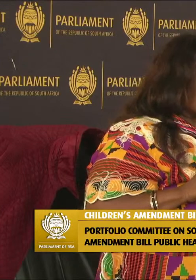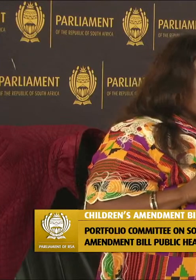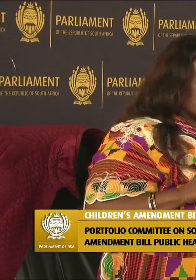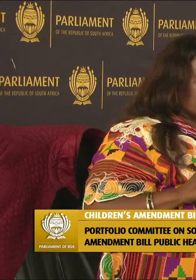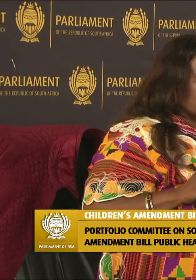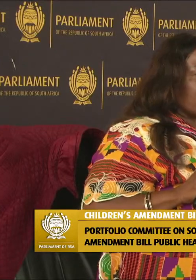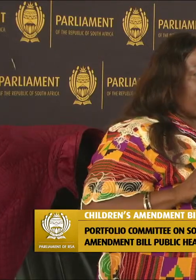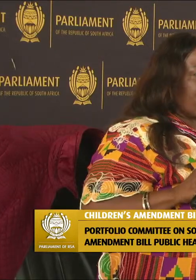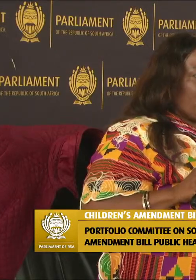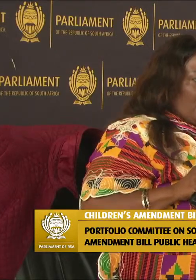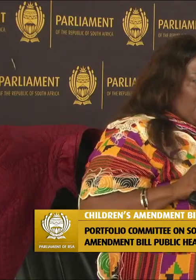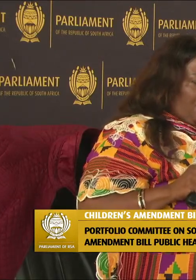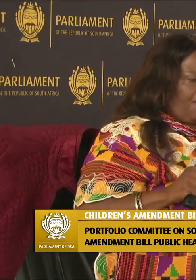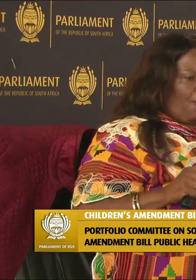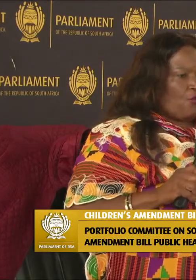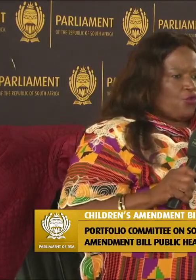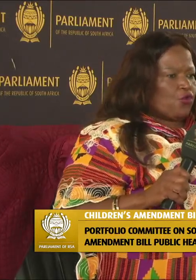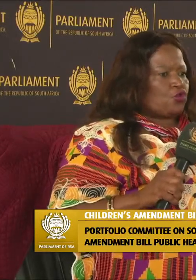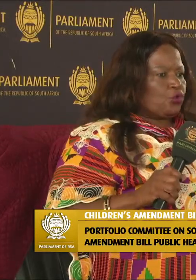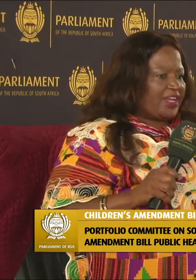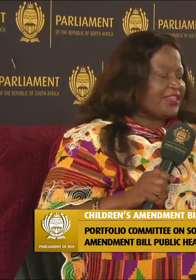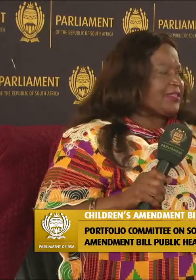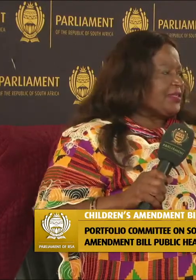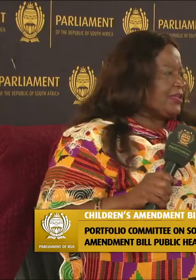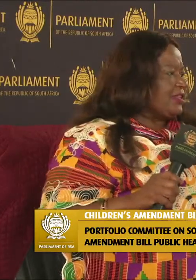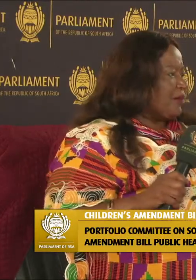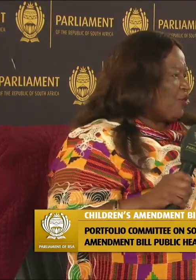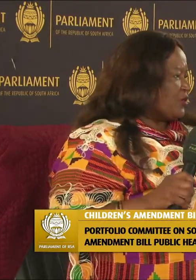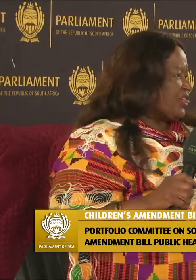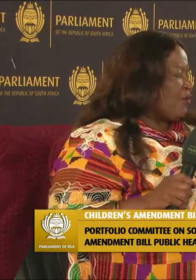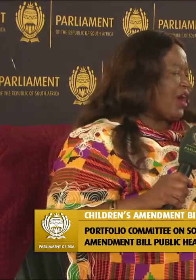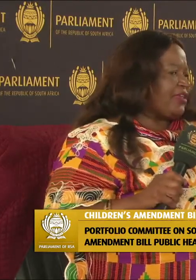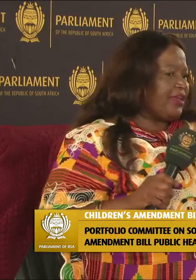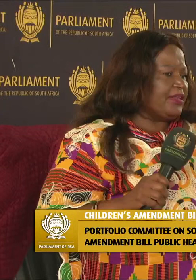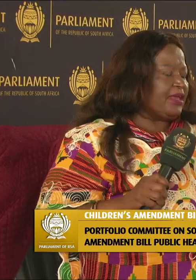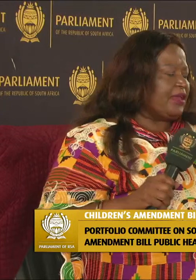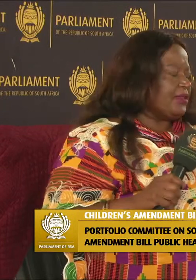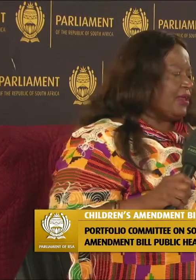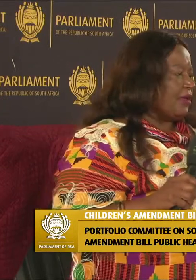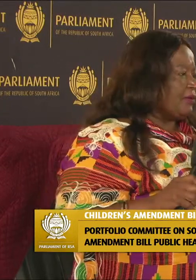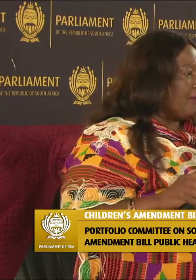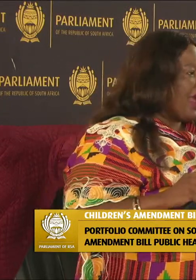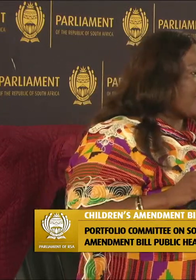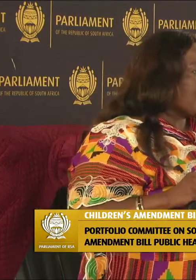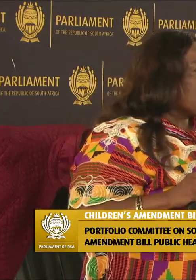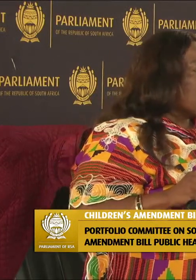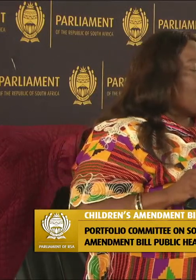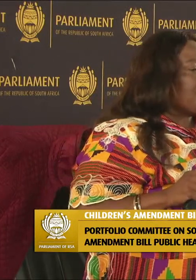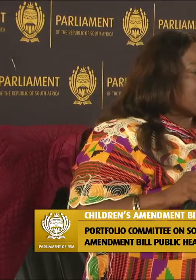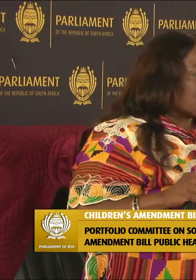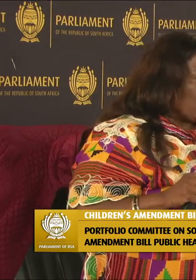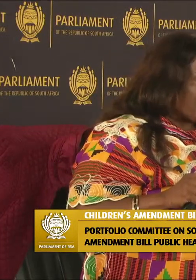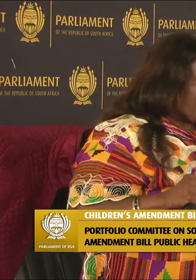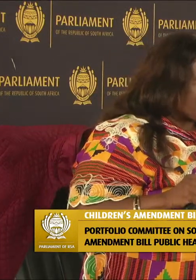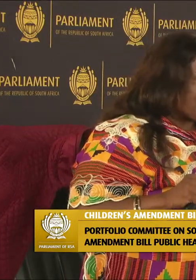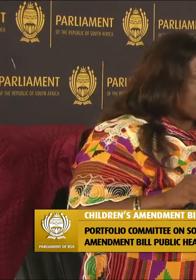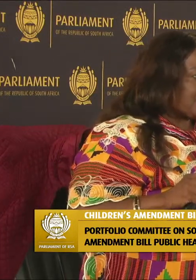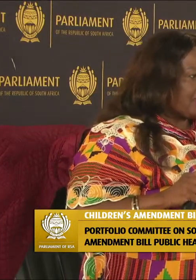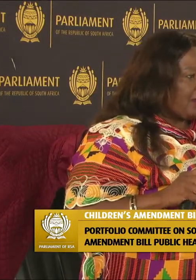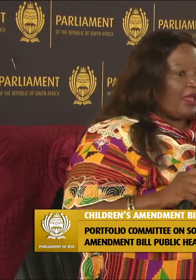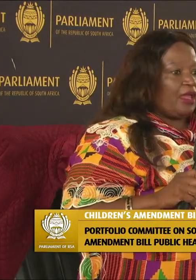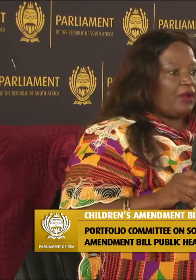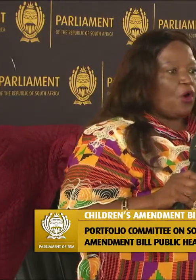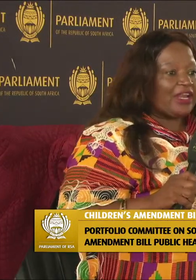very sensitive for you to raise it in the podium, okanye in the mic, please don't raise